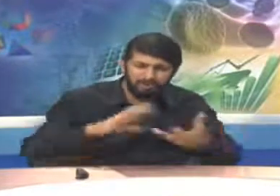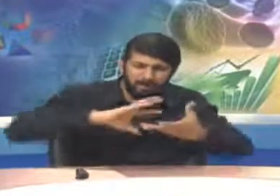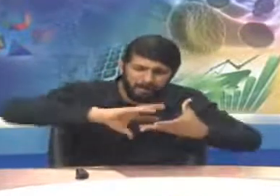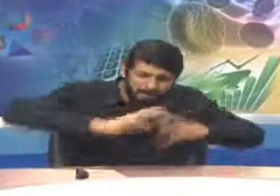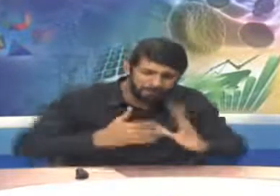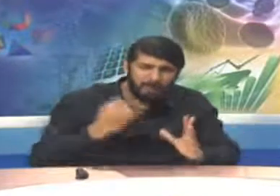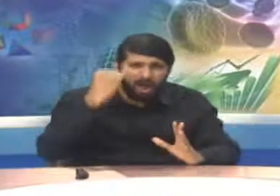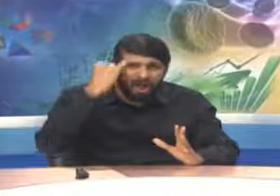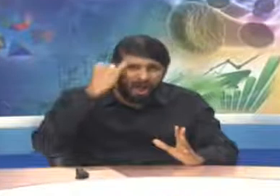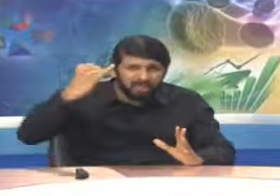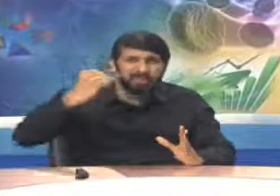interpretation of history.